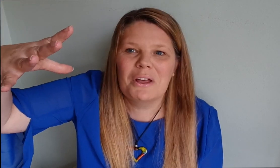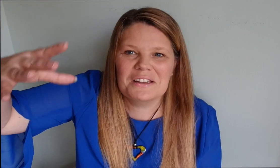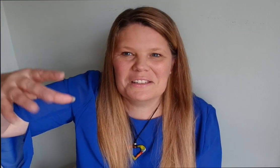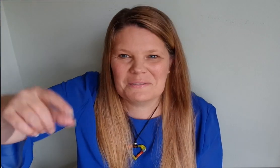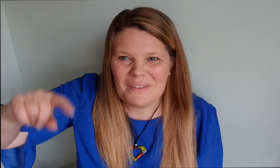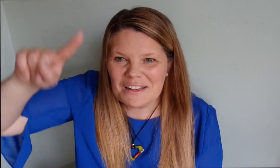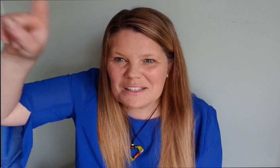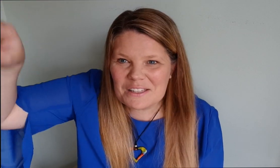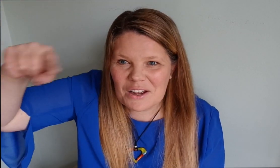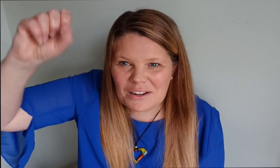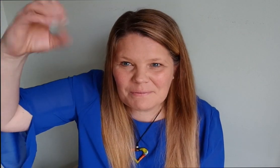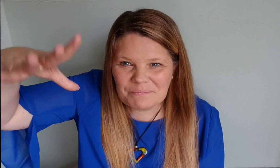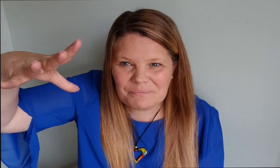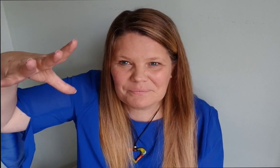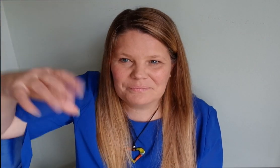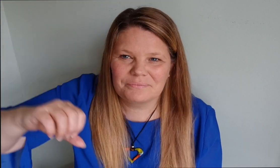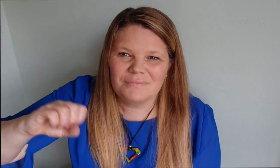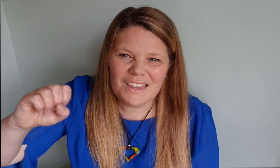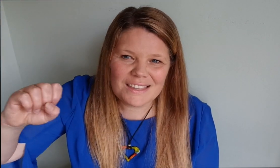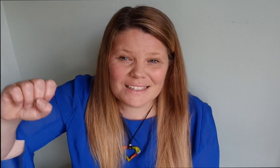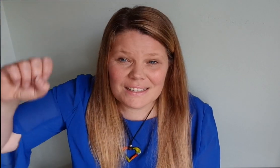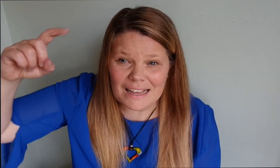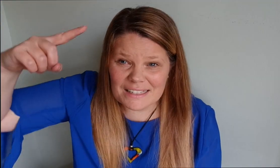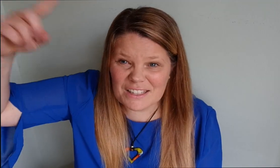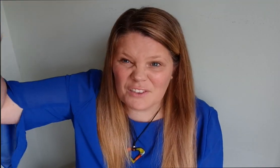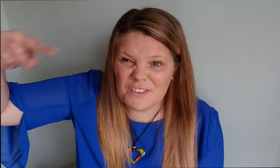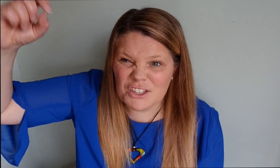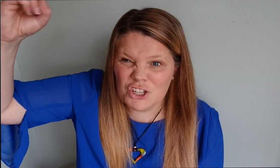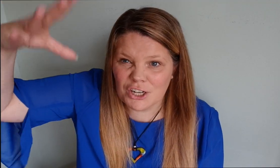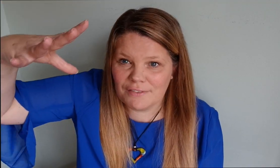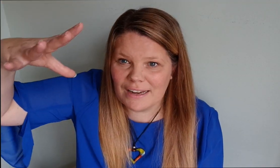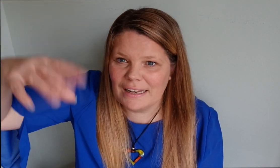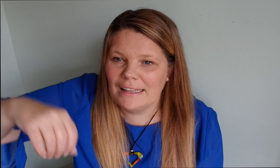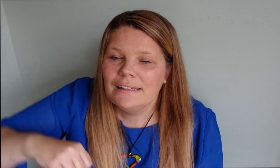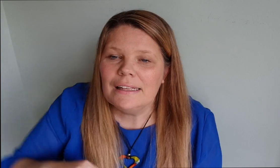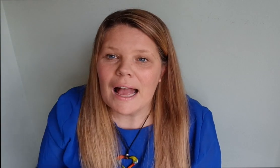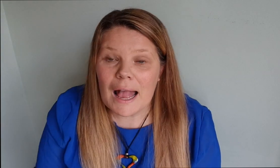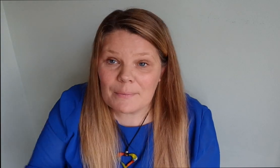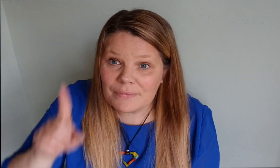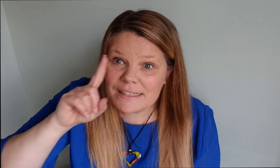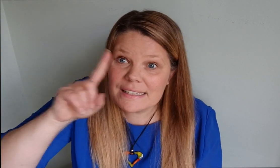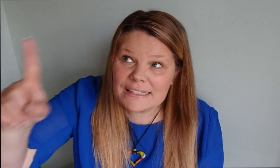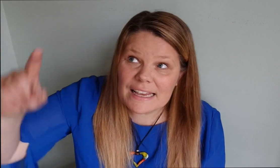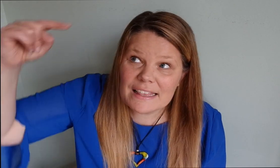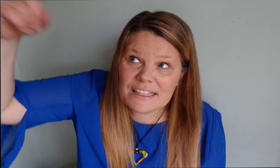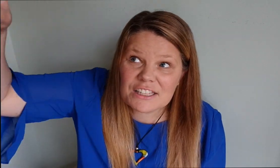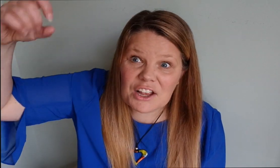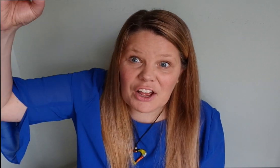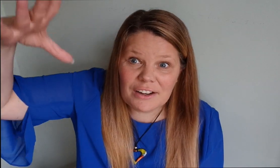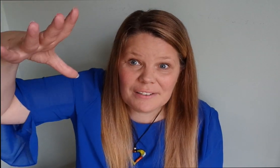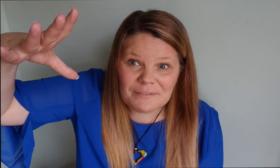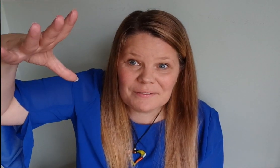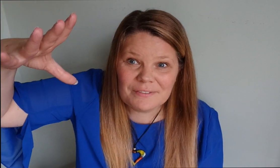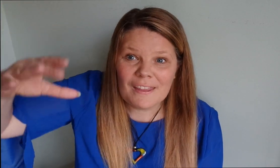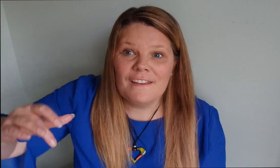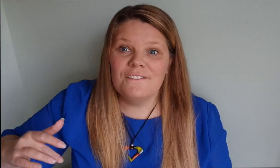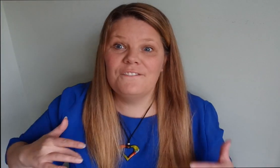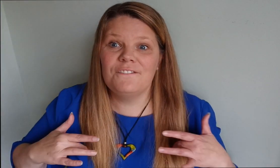sunburst. Sun, that's the sign for sunshine, really. See the sun,